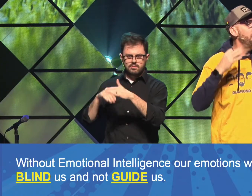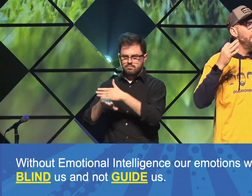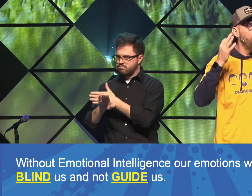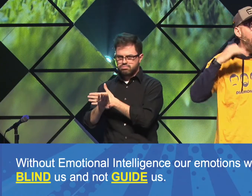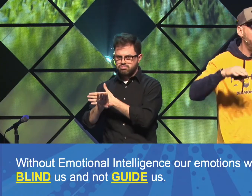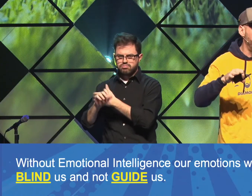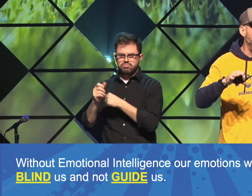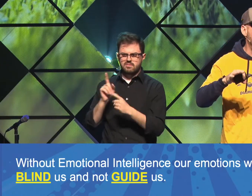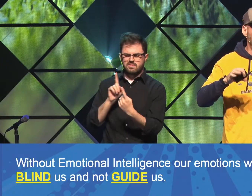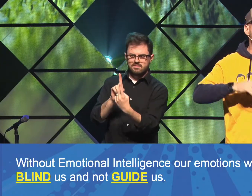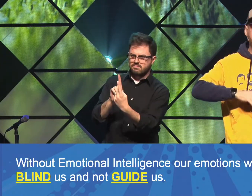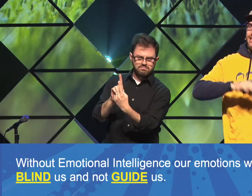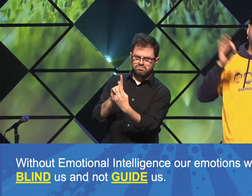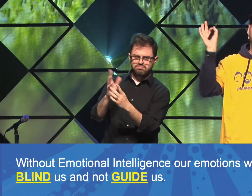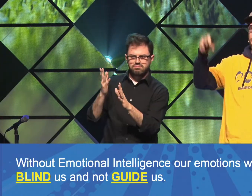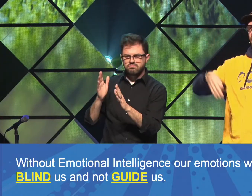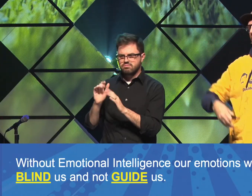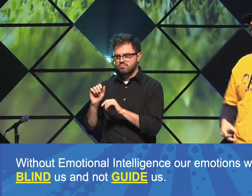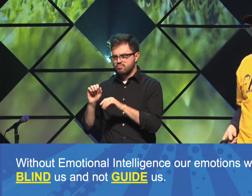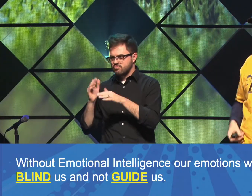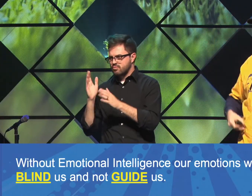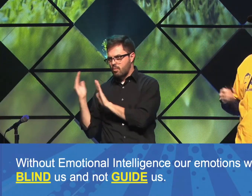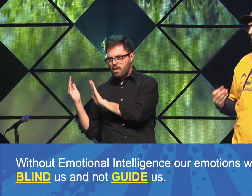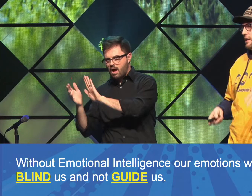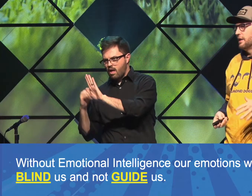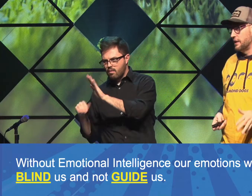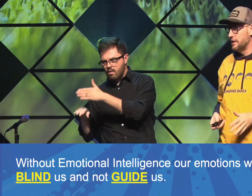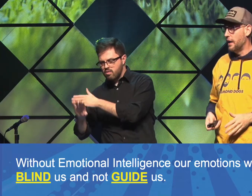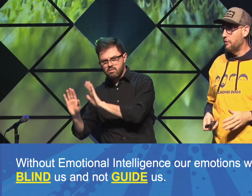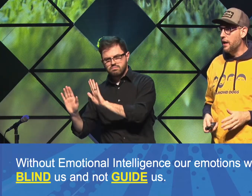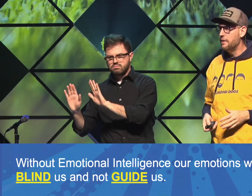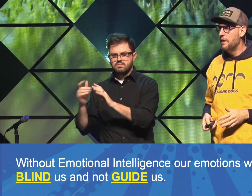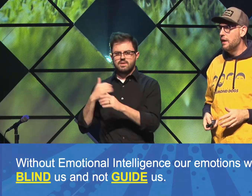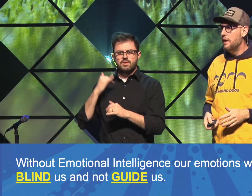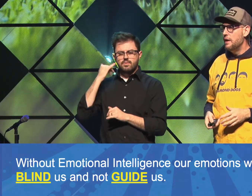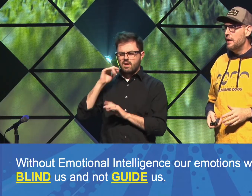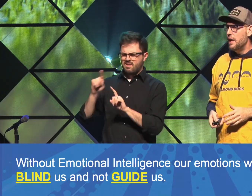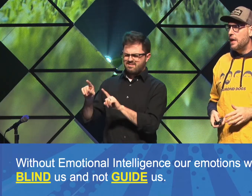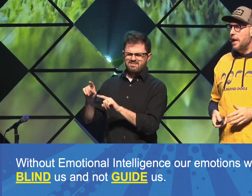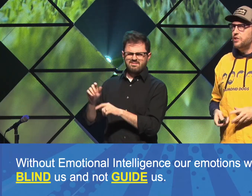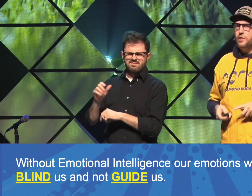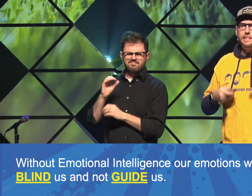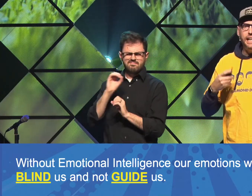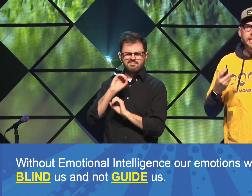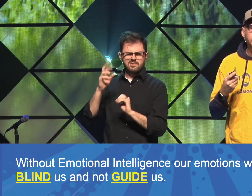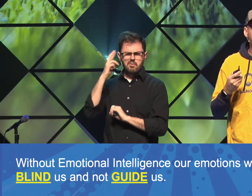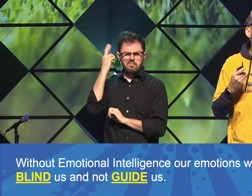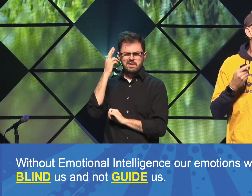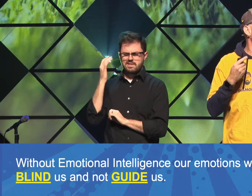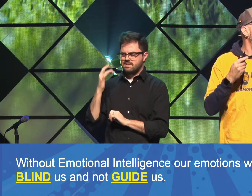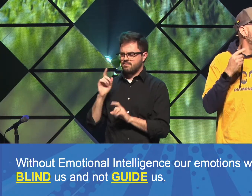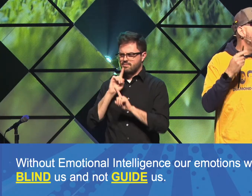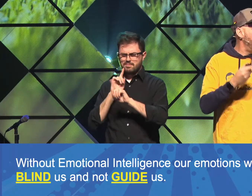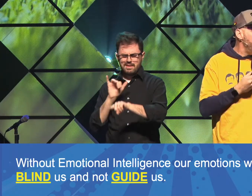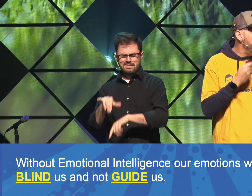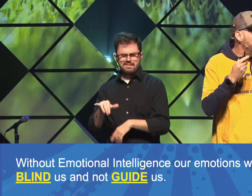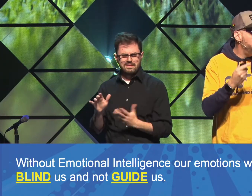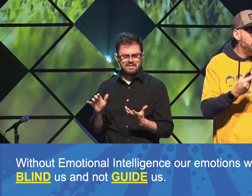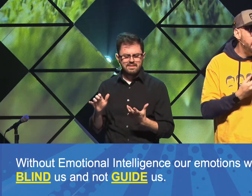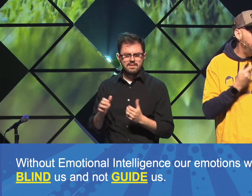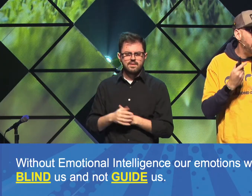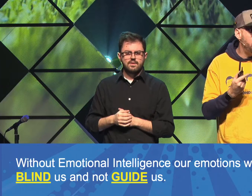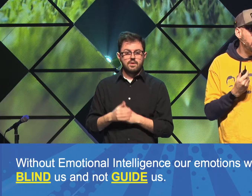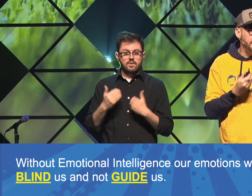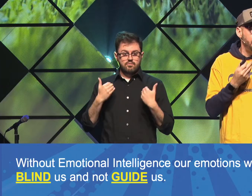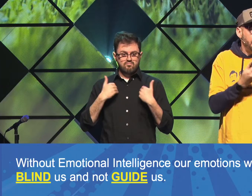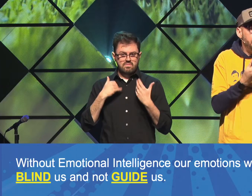Yet we irrationalized it, right? We just said, oh, that's irrational. I have no reason not to think that, right? And so this idea of not being able